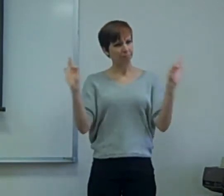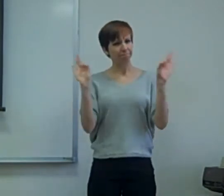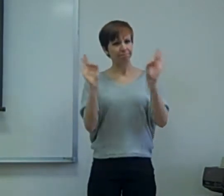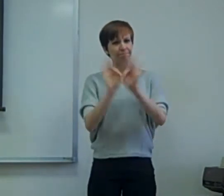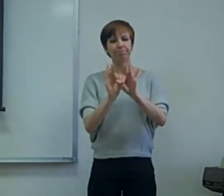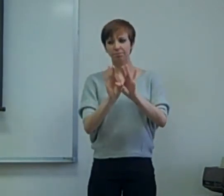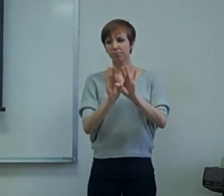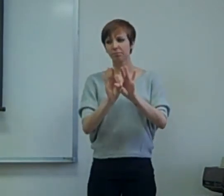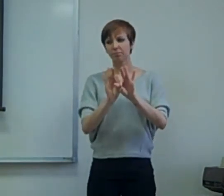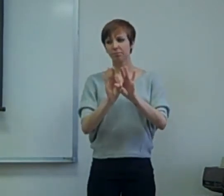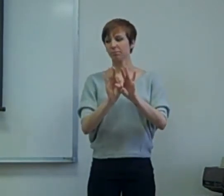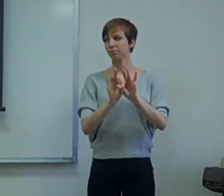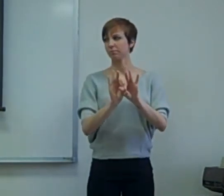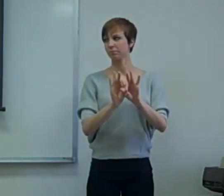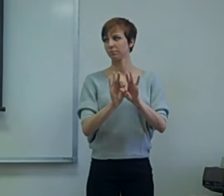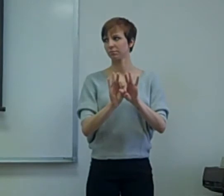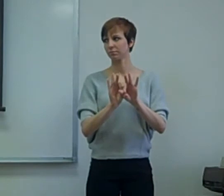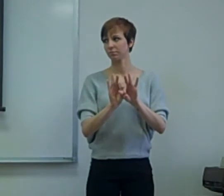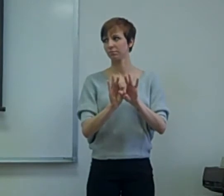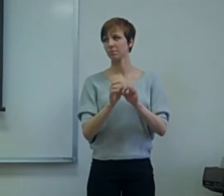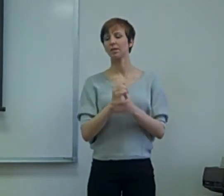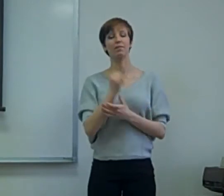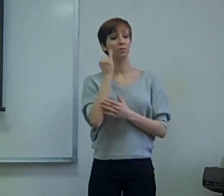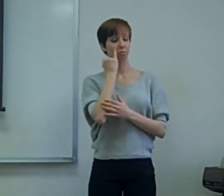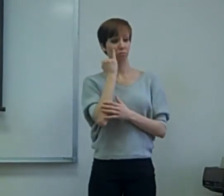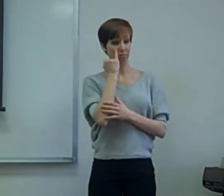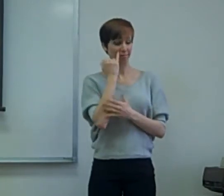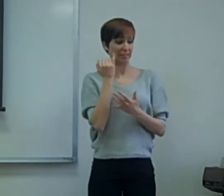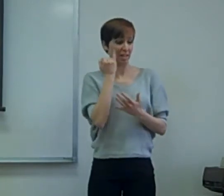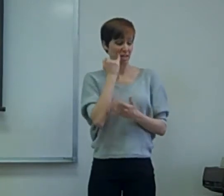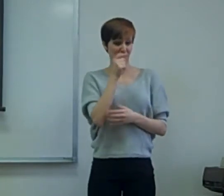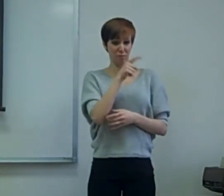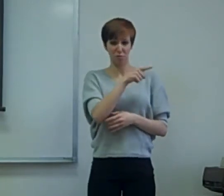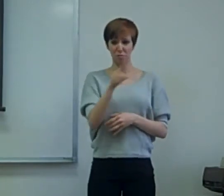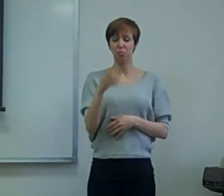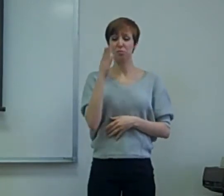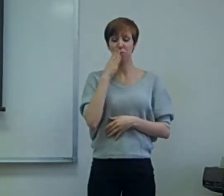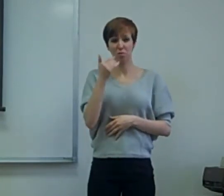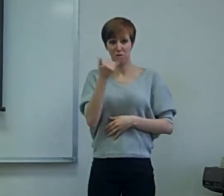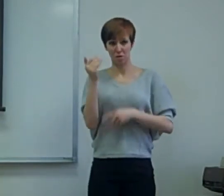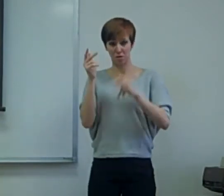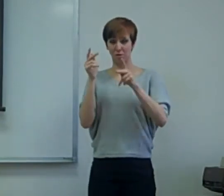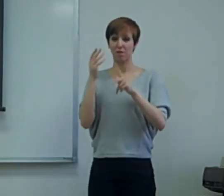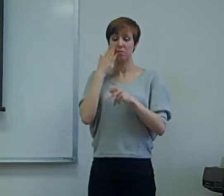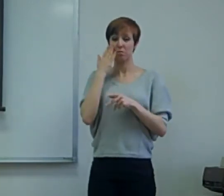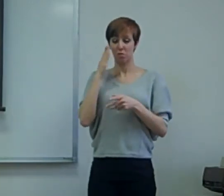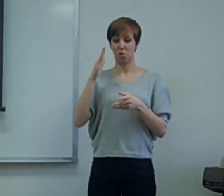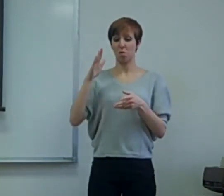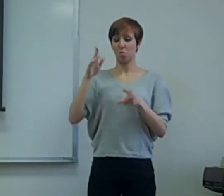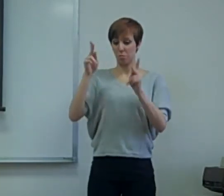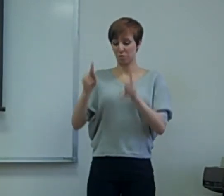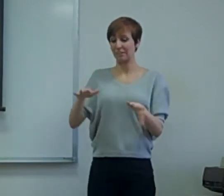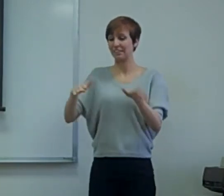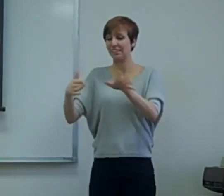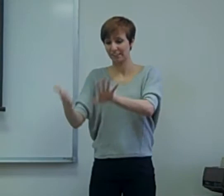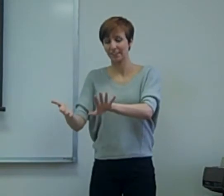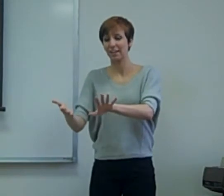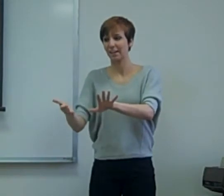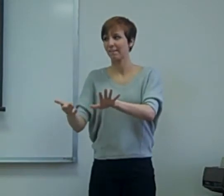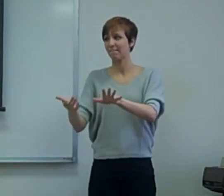so if you know that someone has died and you want to say to them, or they're experiencing